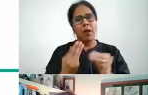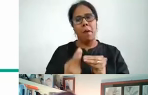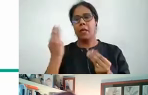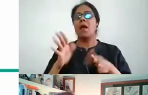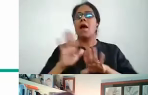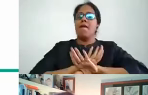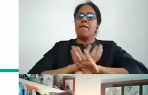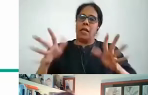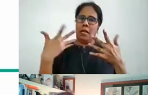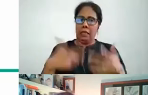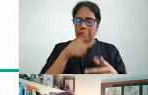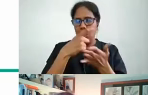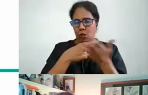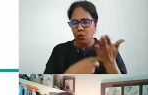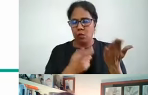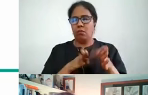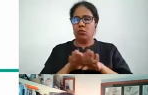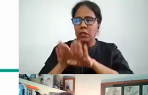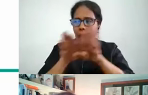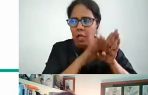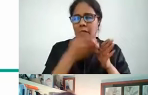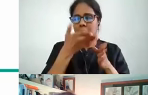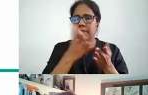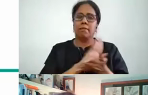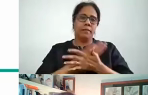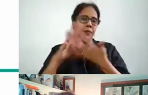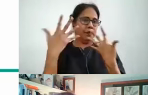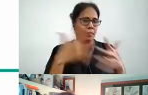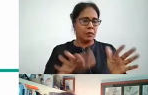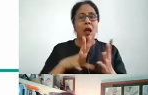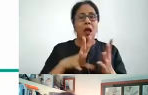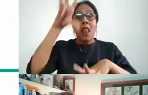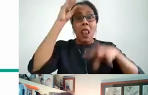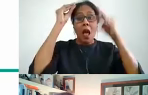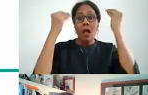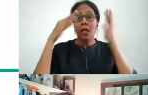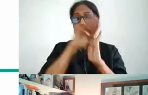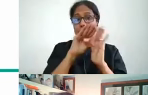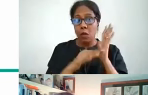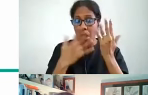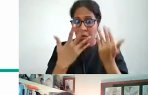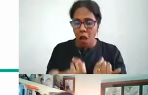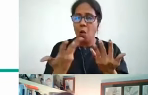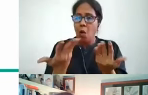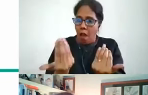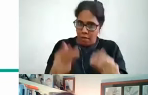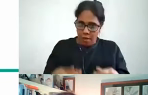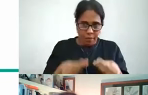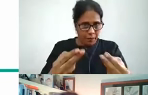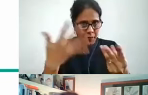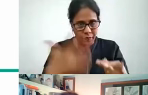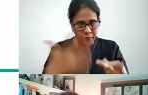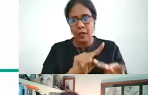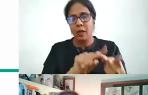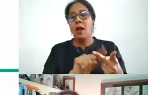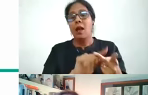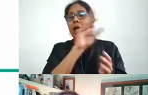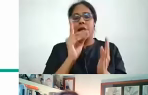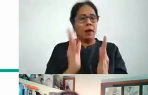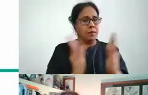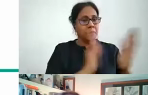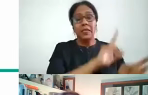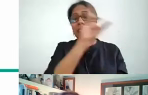2021. The learning program that's now available. The second part of the talk is talking about